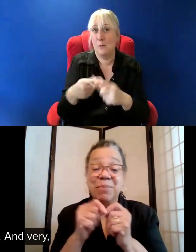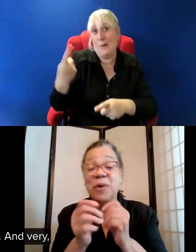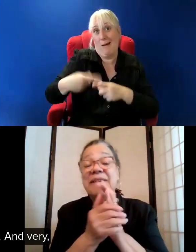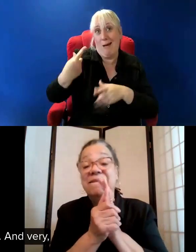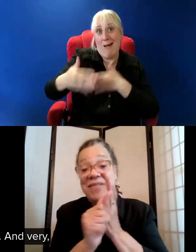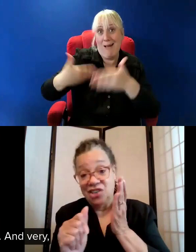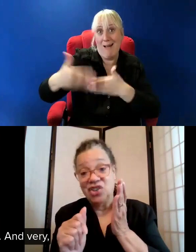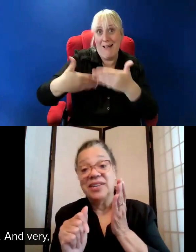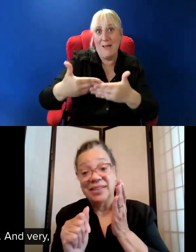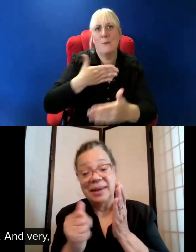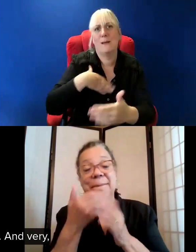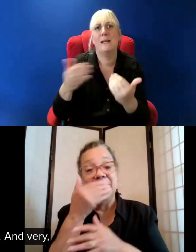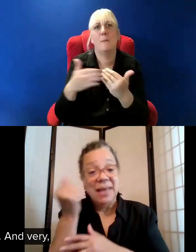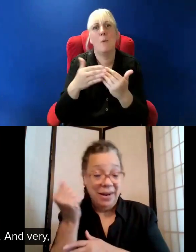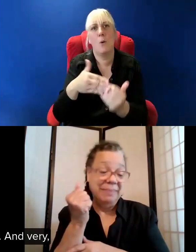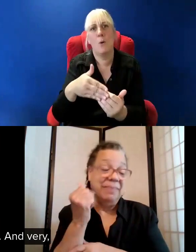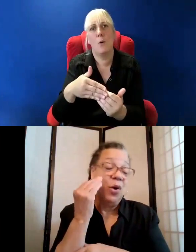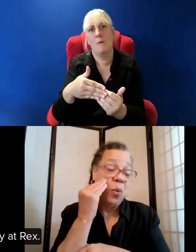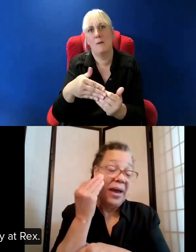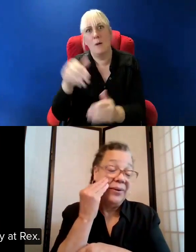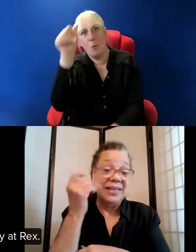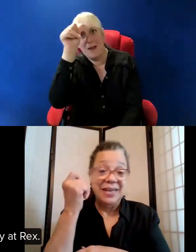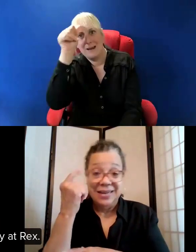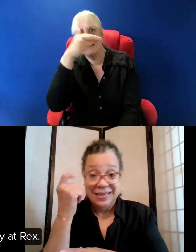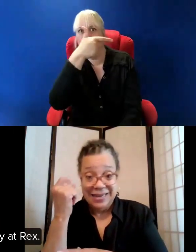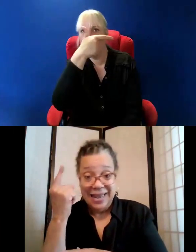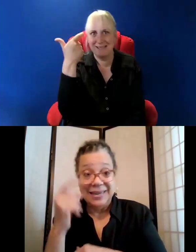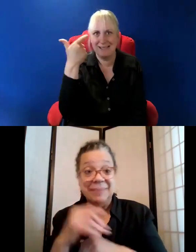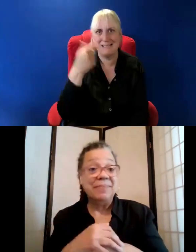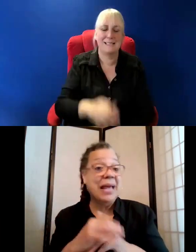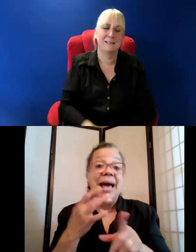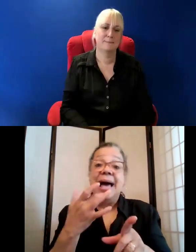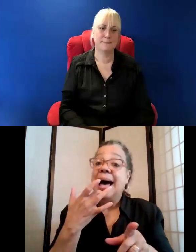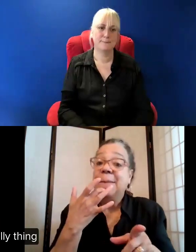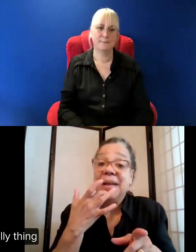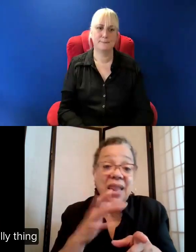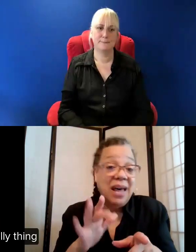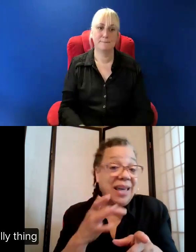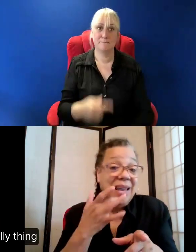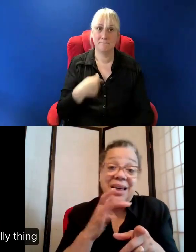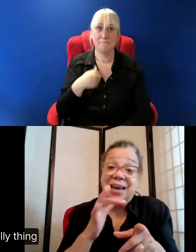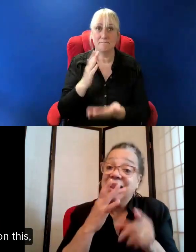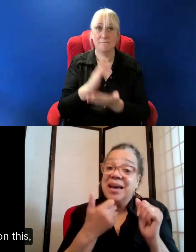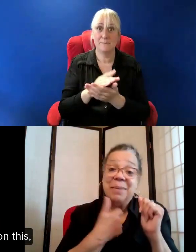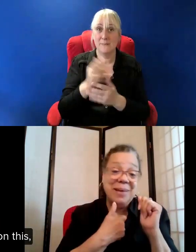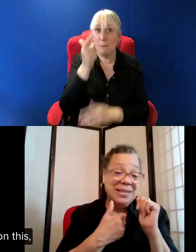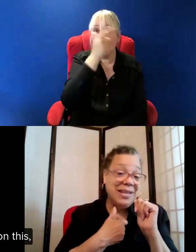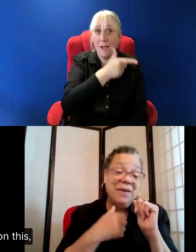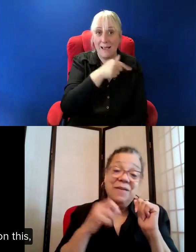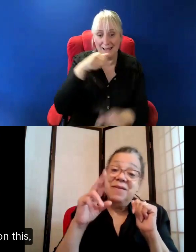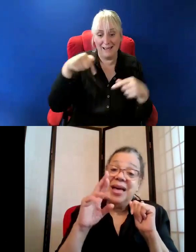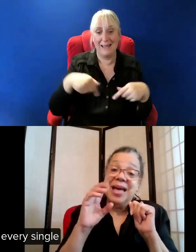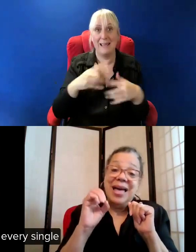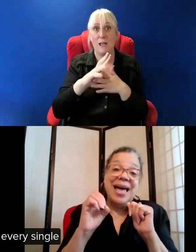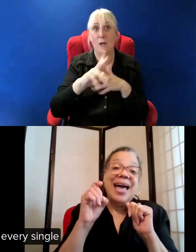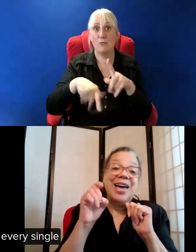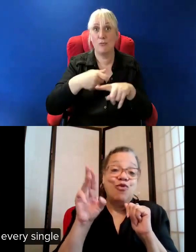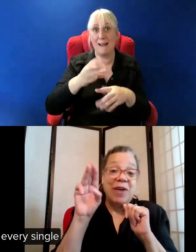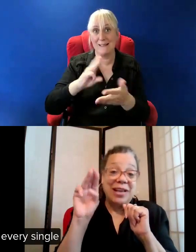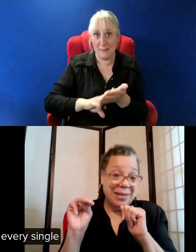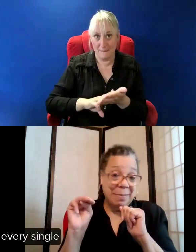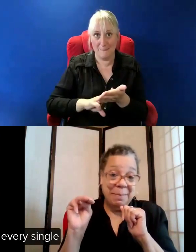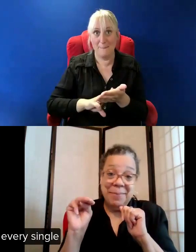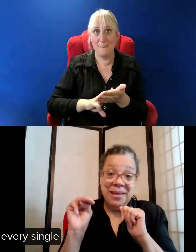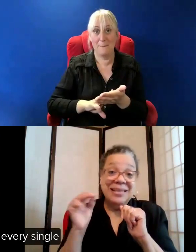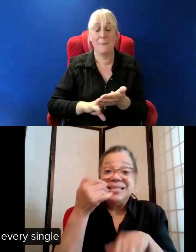that awareness and understanding. I'm very, very lucky at Wrexham. A very silly thing to say on this probably,